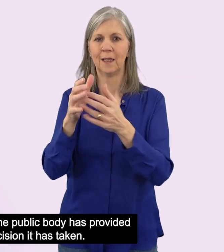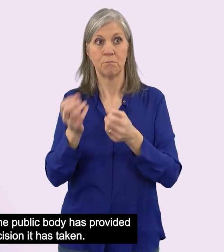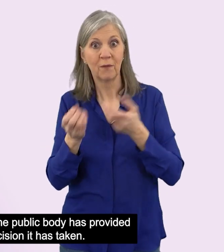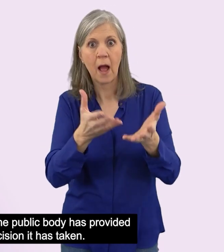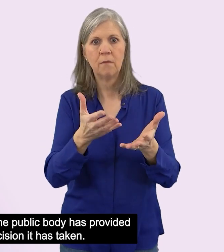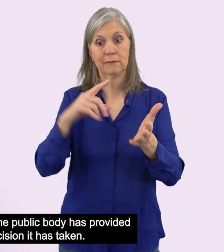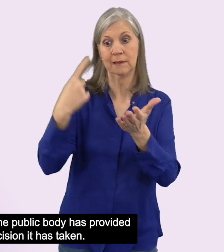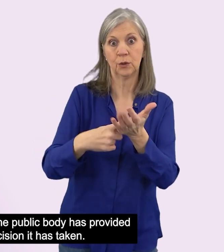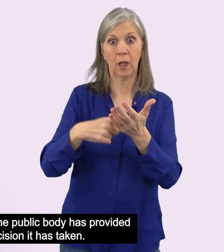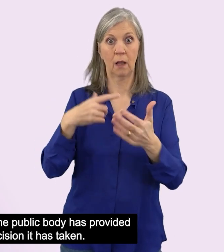it has taken.